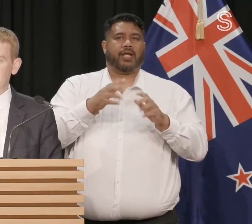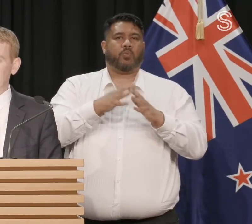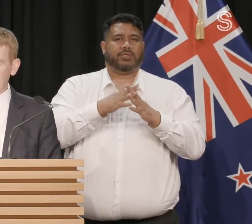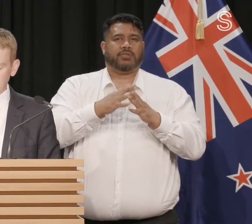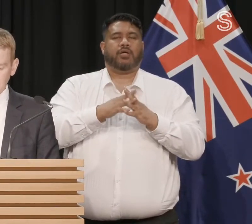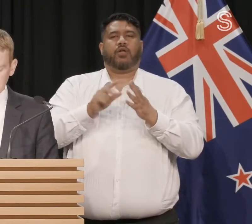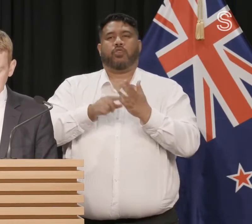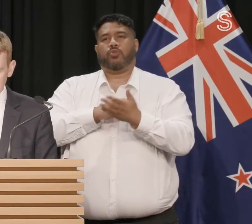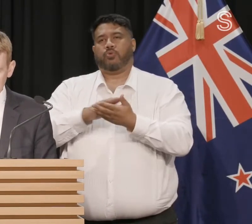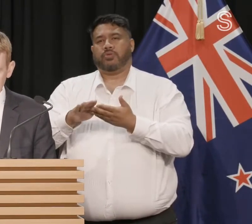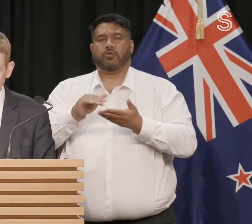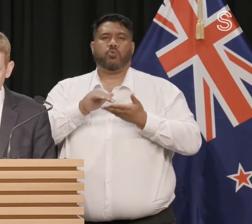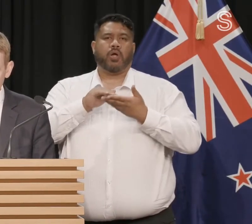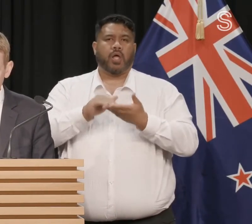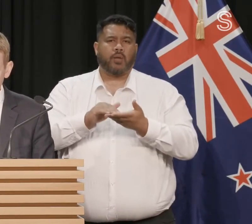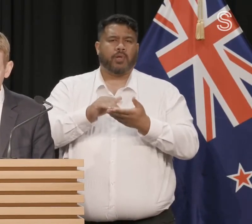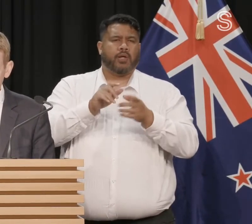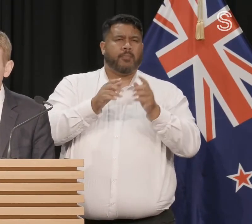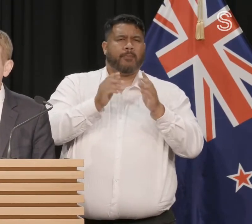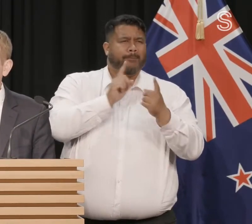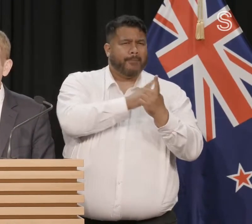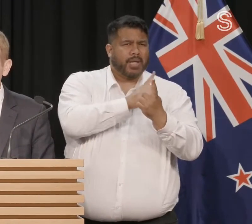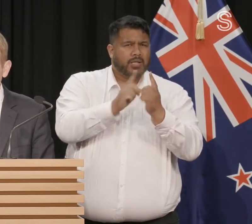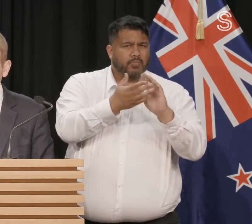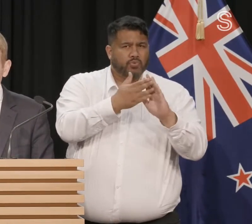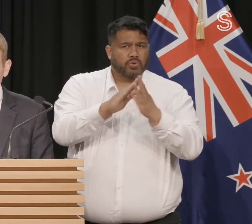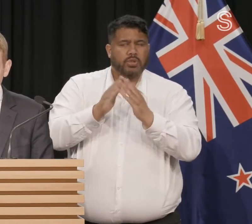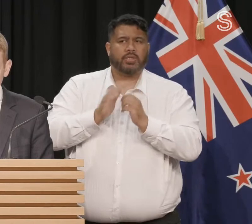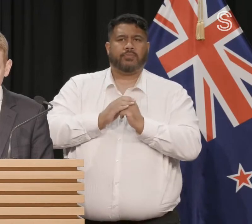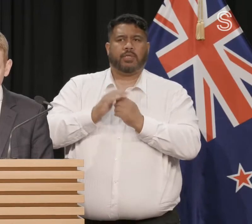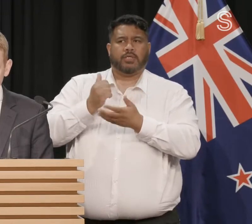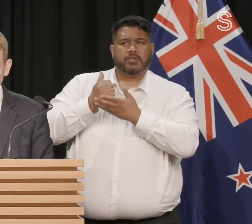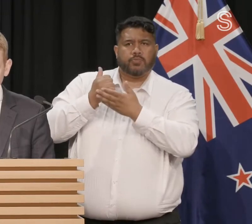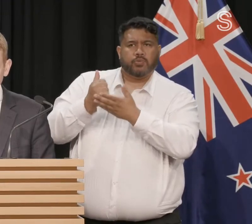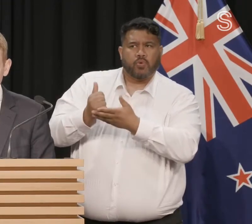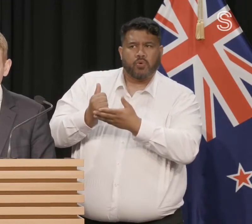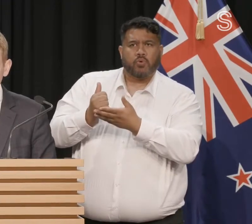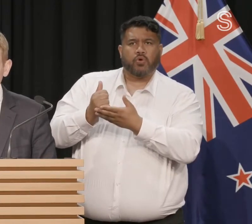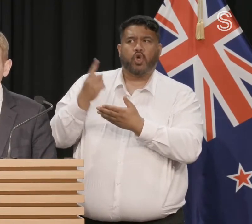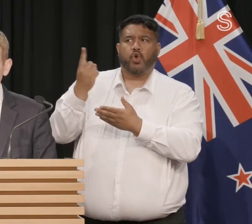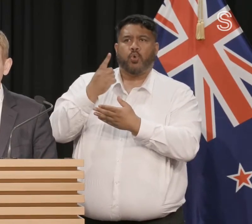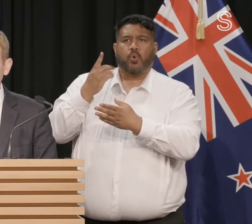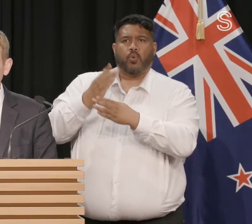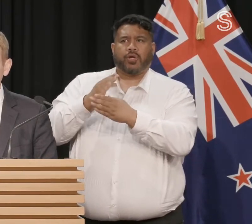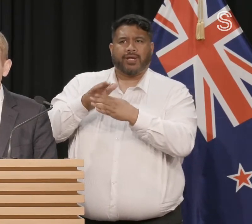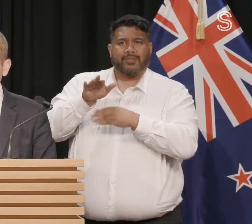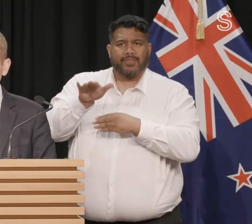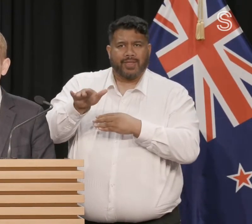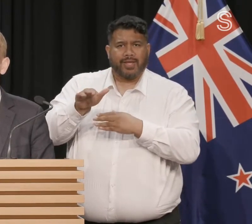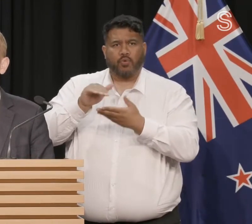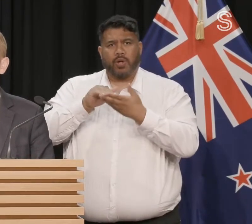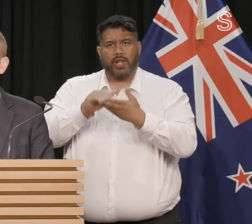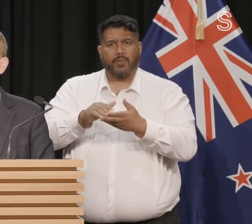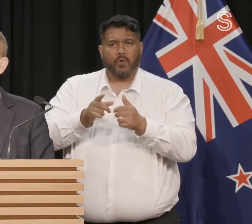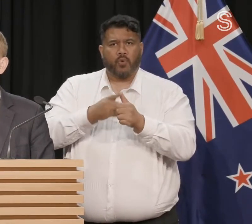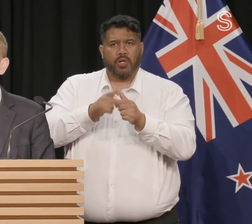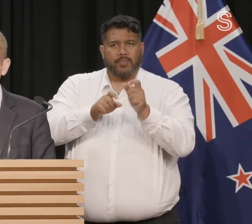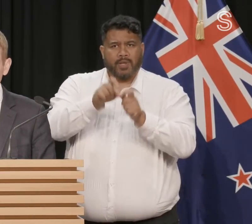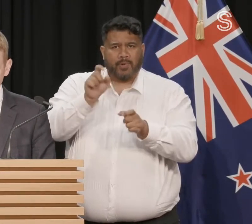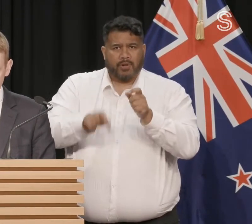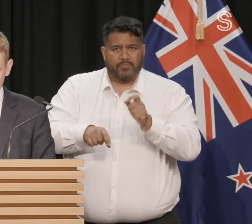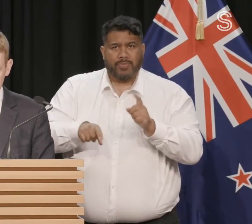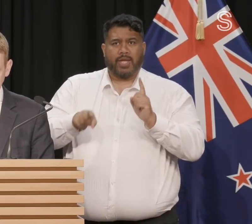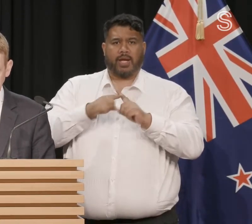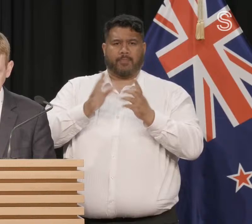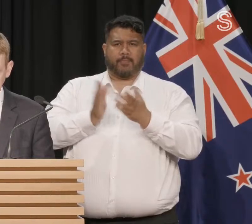with those affected by the floods, to support our responders, and to ensure that government support is available and getting to where it is needed